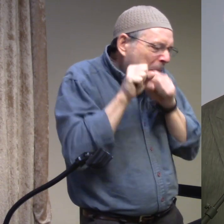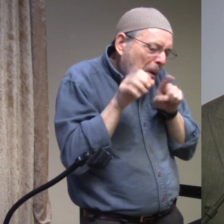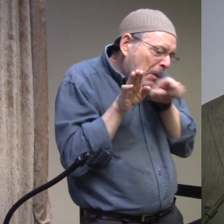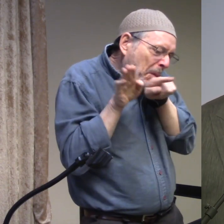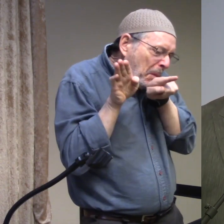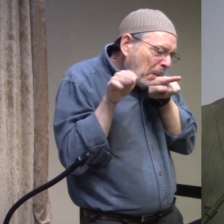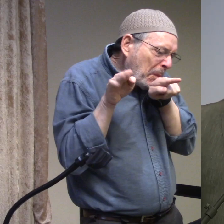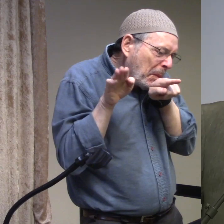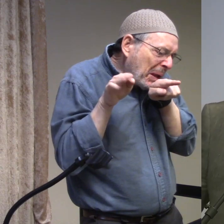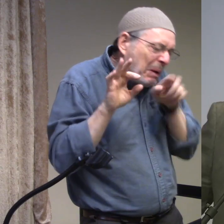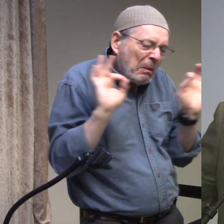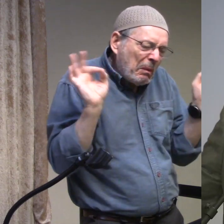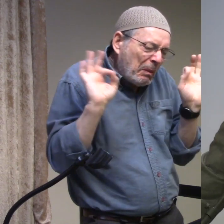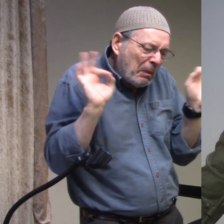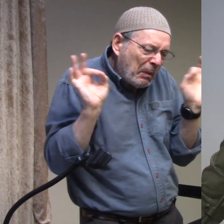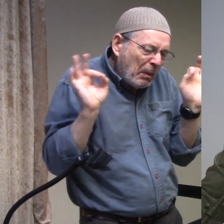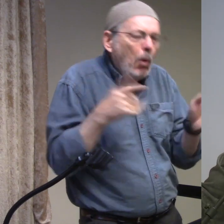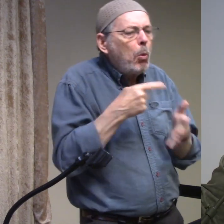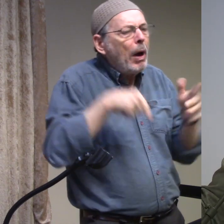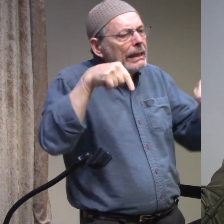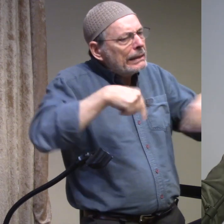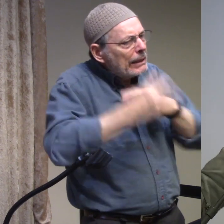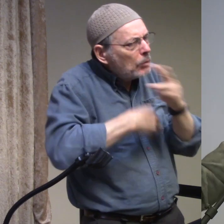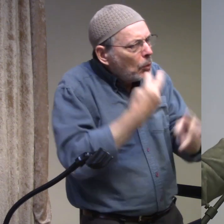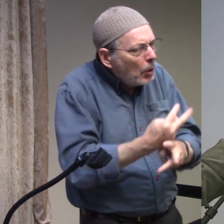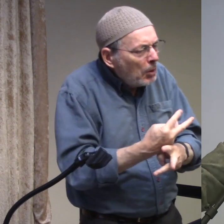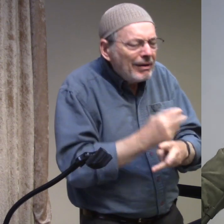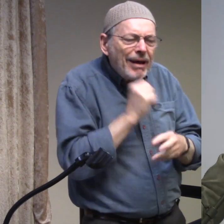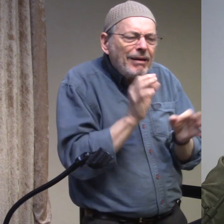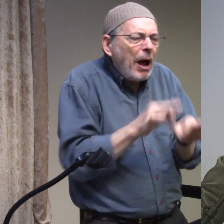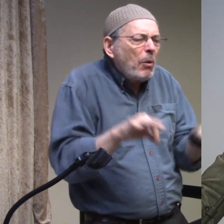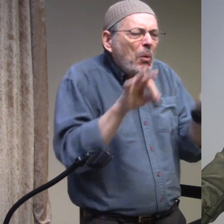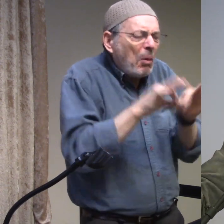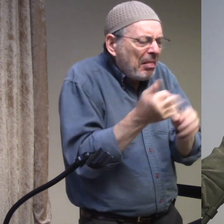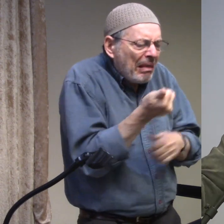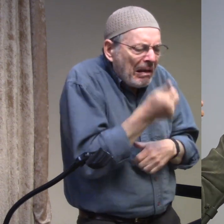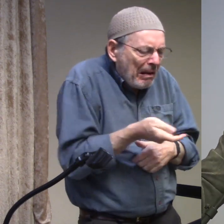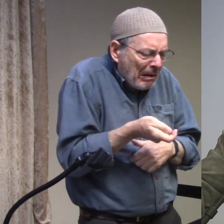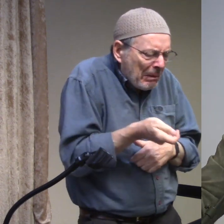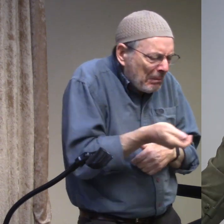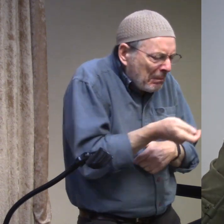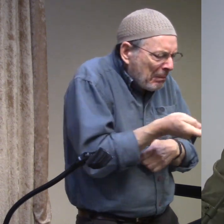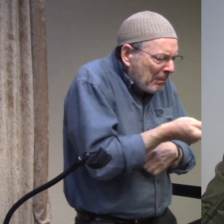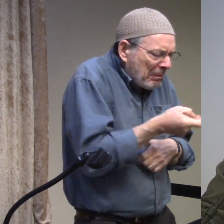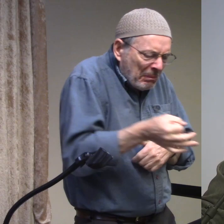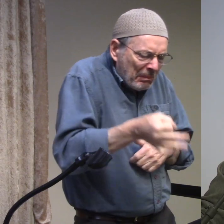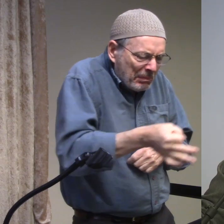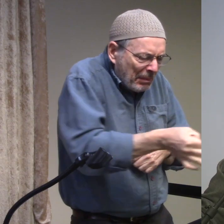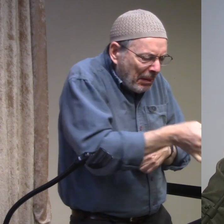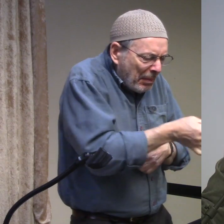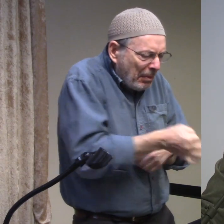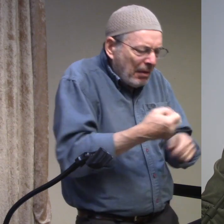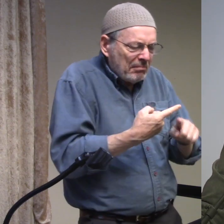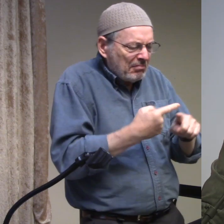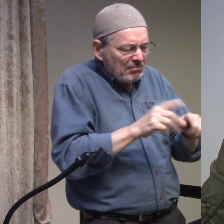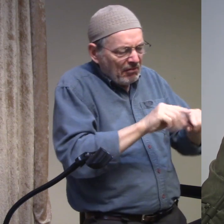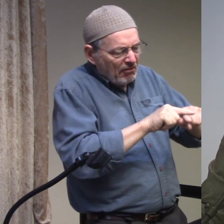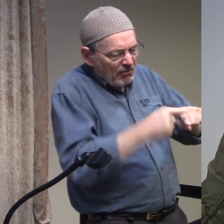What is this world? It's not worth the crumbs that fall off of one dinner table